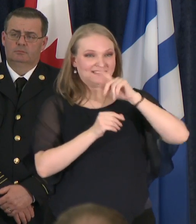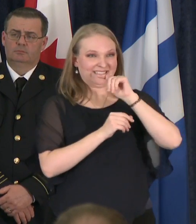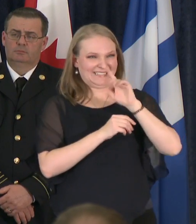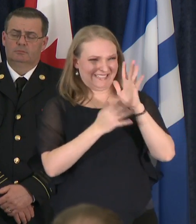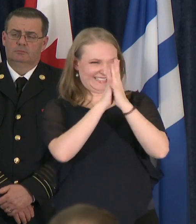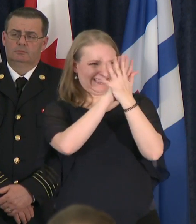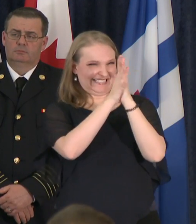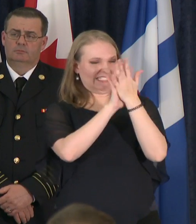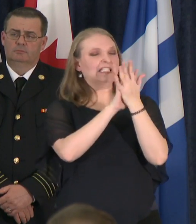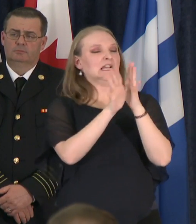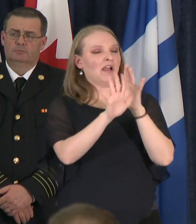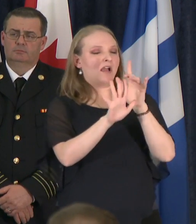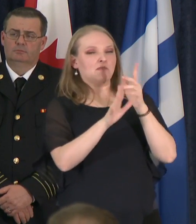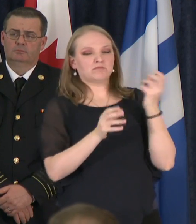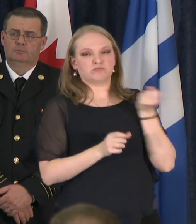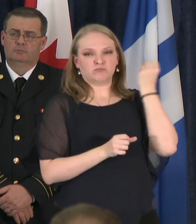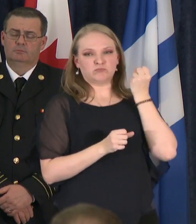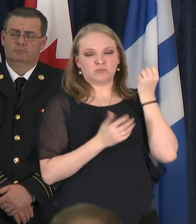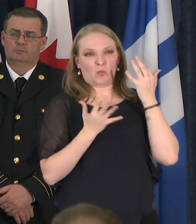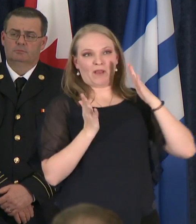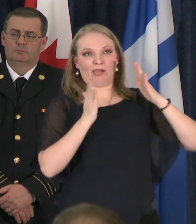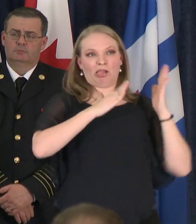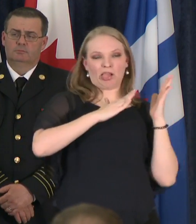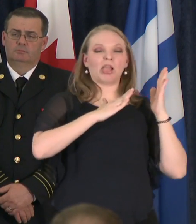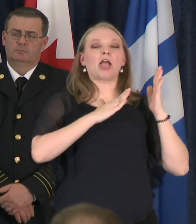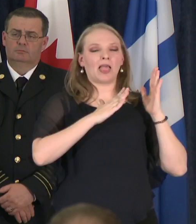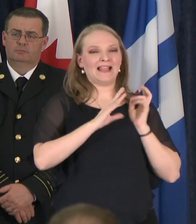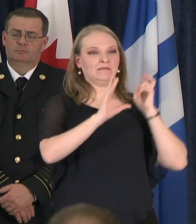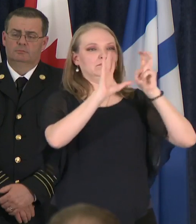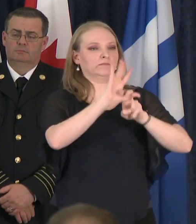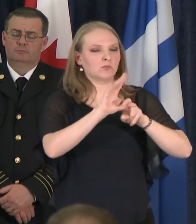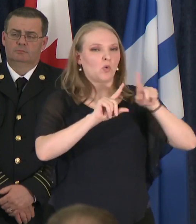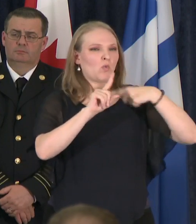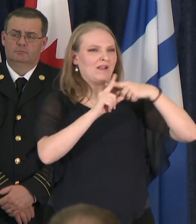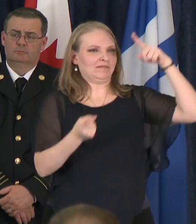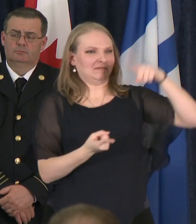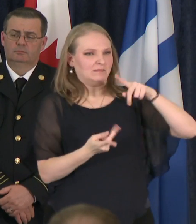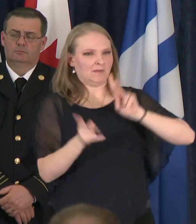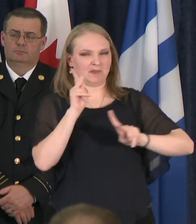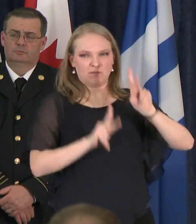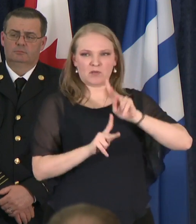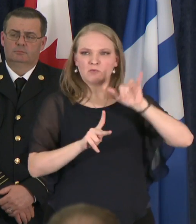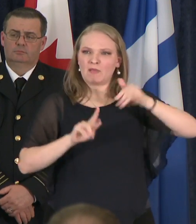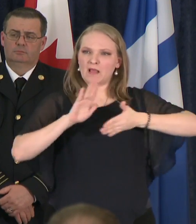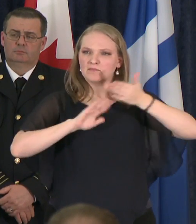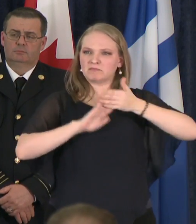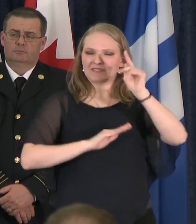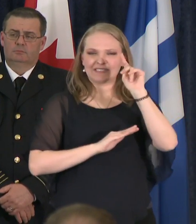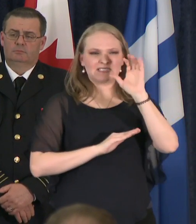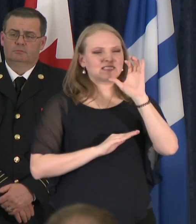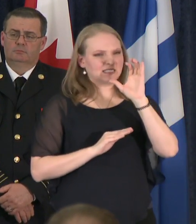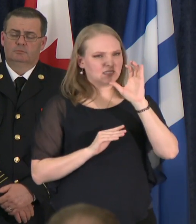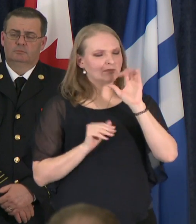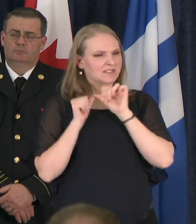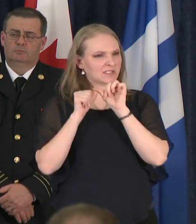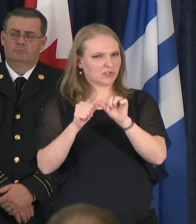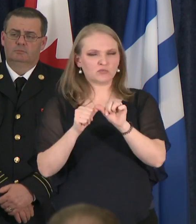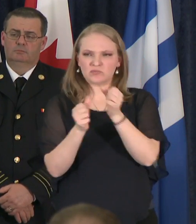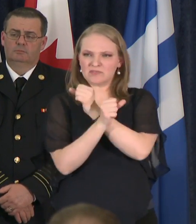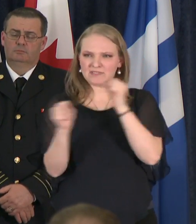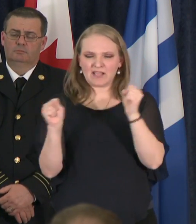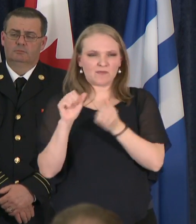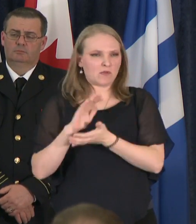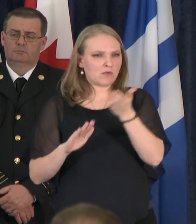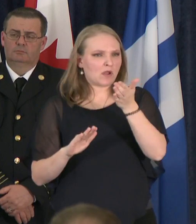So I think taken all together, the measures can provide for public transit to continue to operate safely, particularly for those